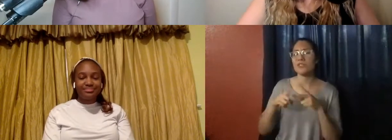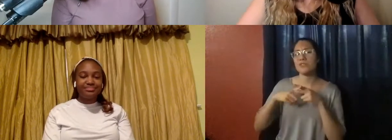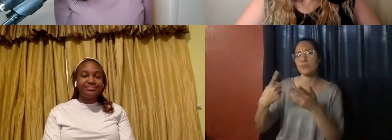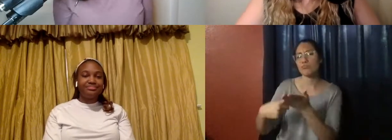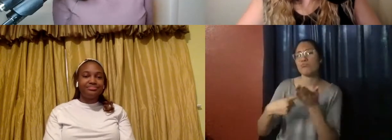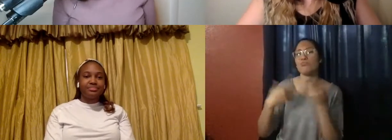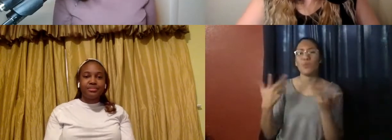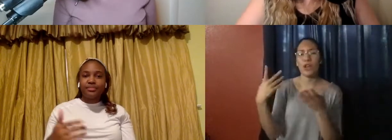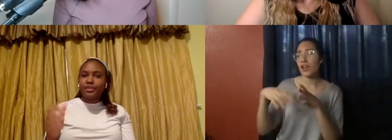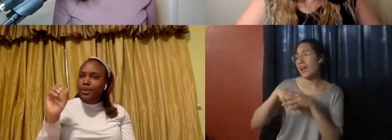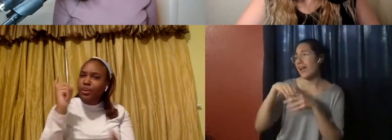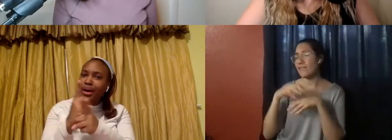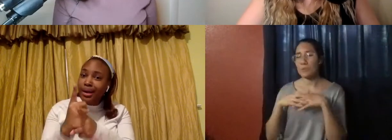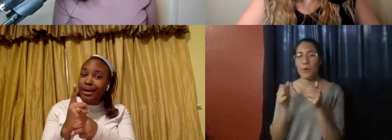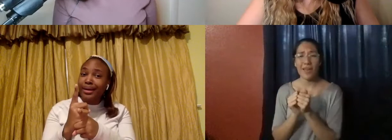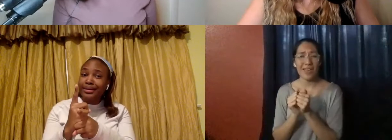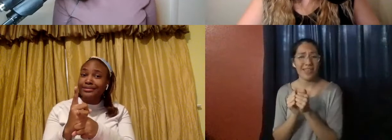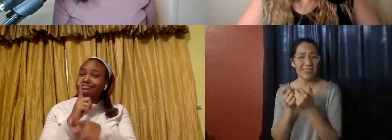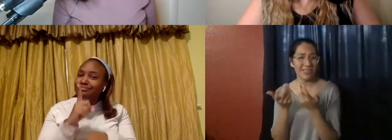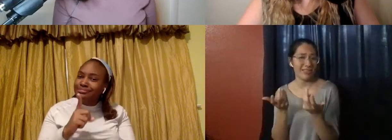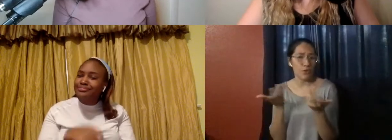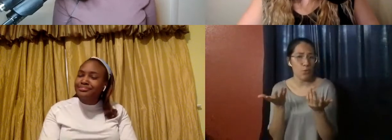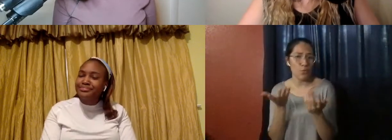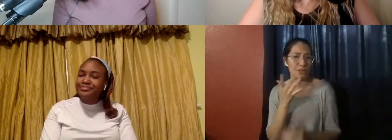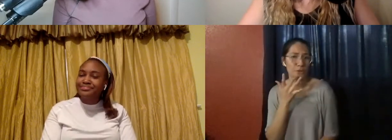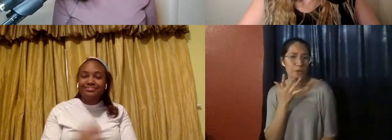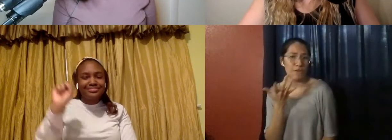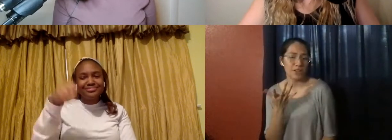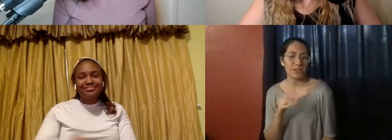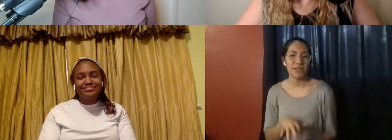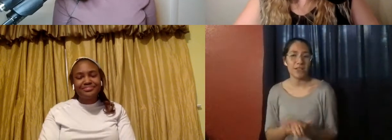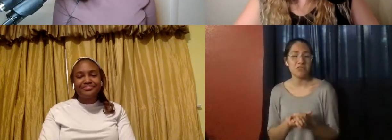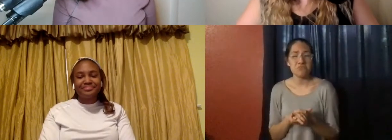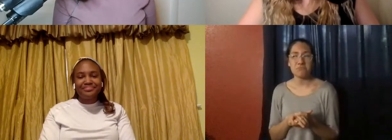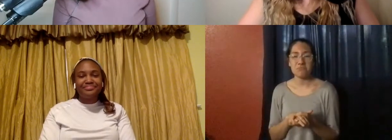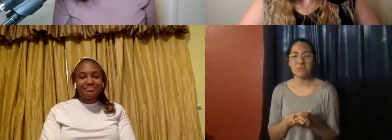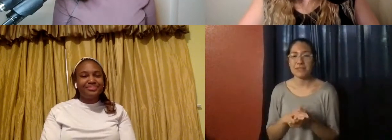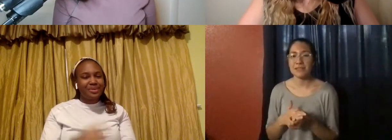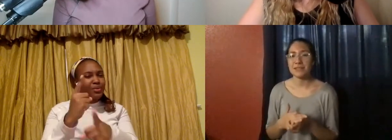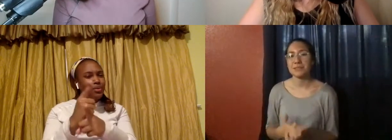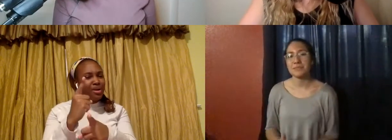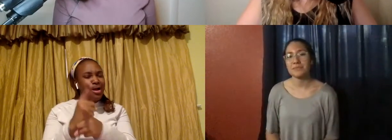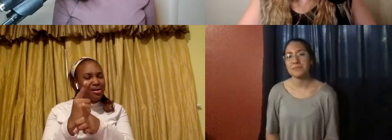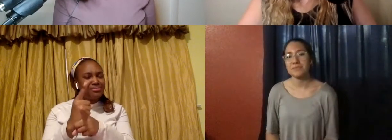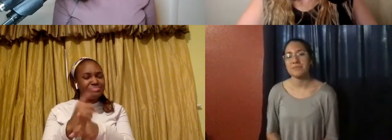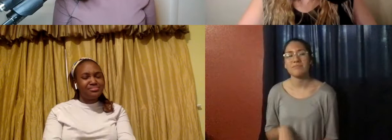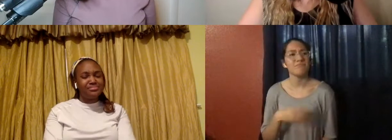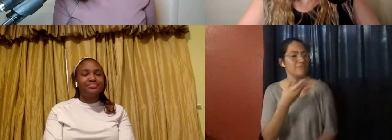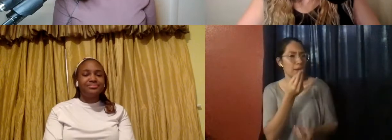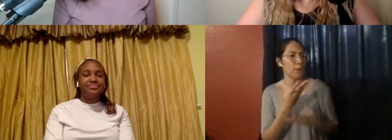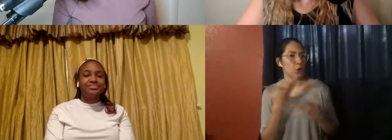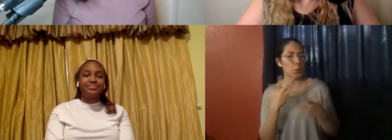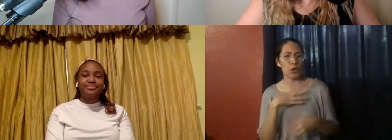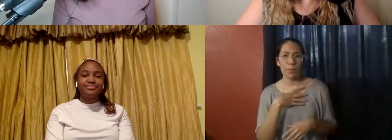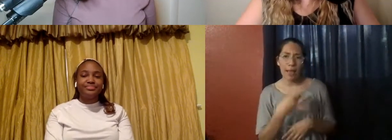know? You have preferences. Because now it's a thing. Okay. Right. Yeah, exactly. Tell me what you like. I'm